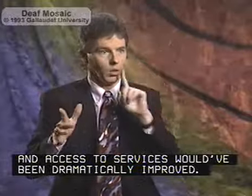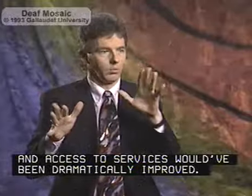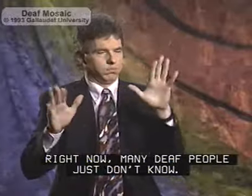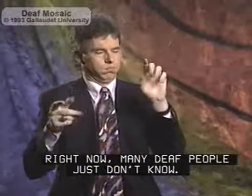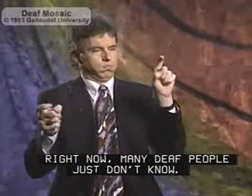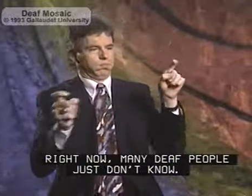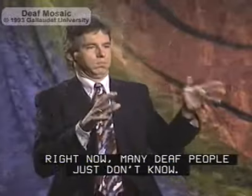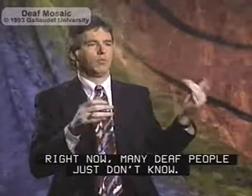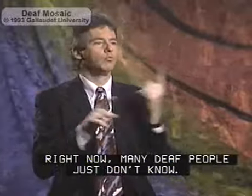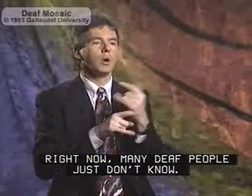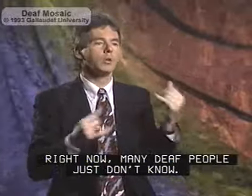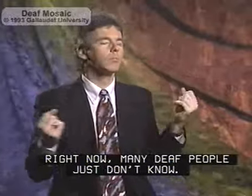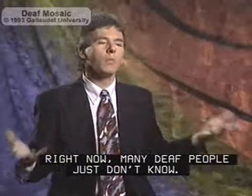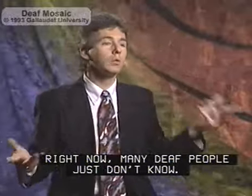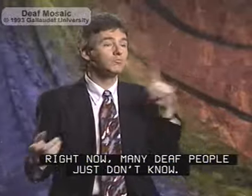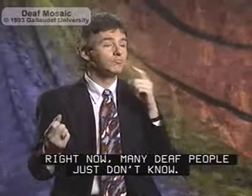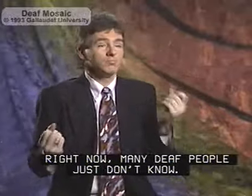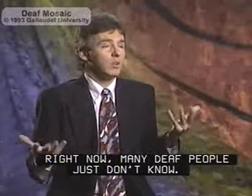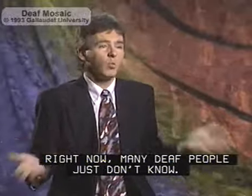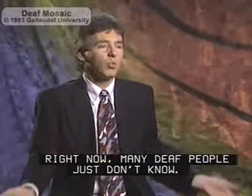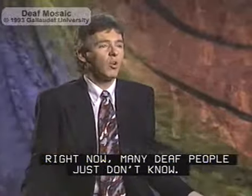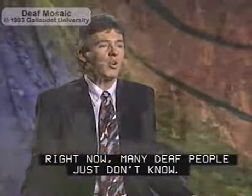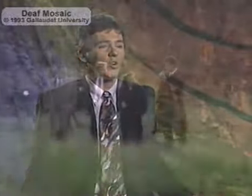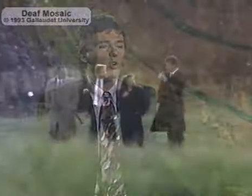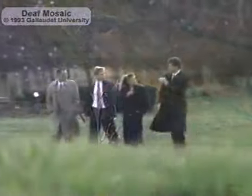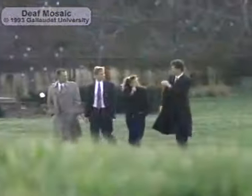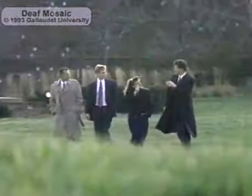Right now, many deaf people just don't know.